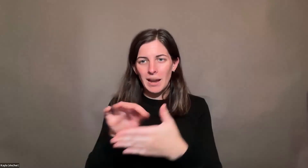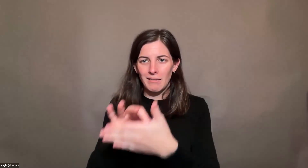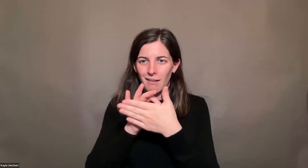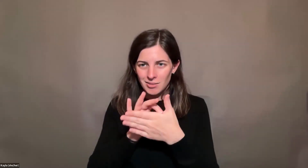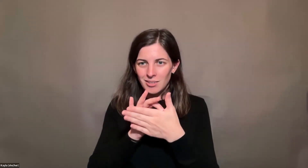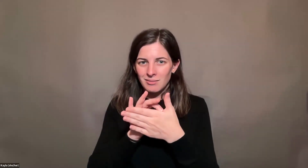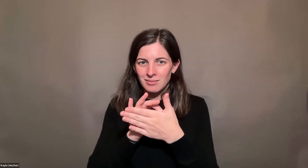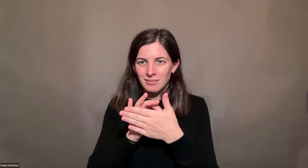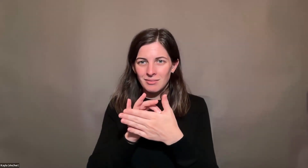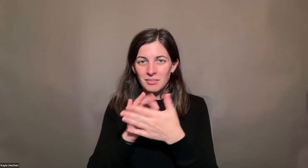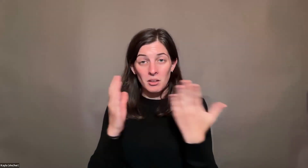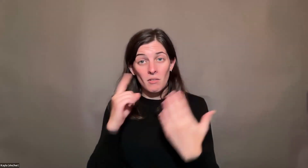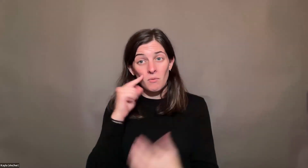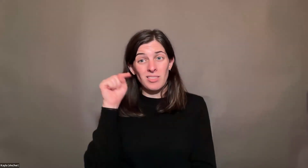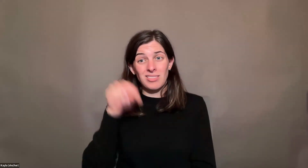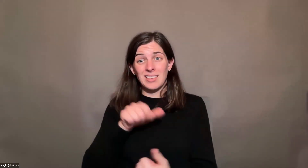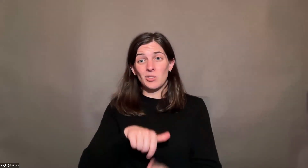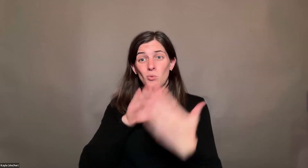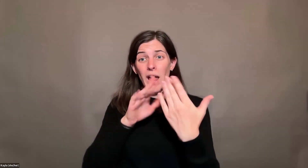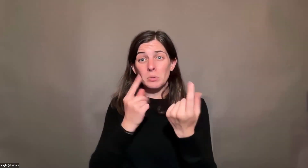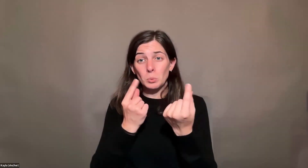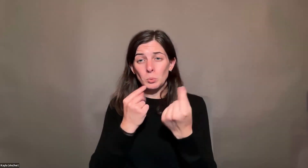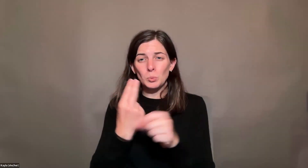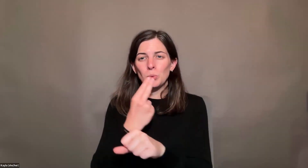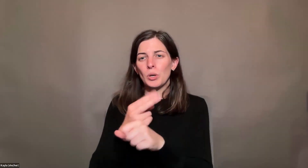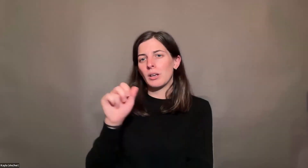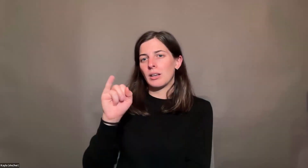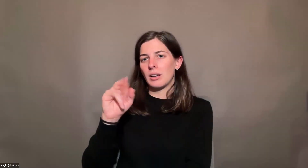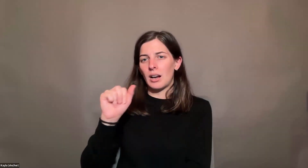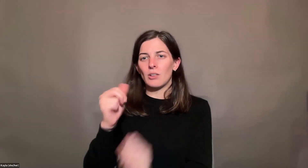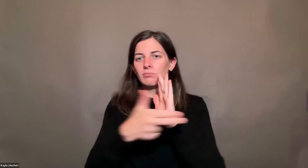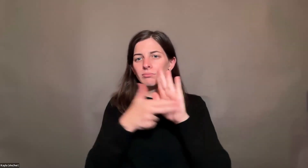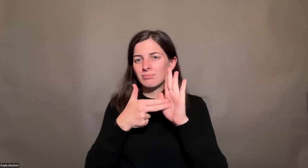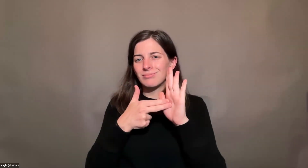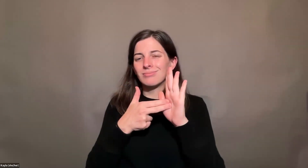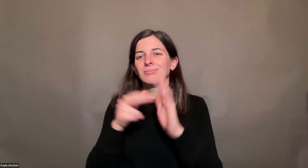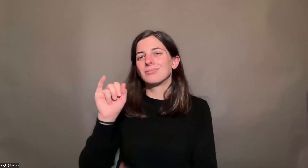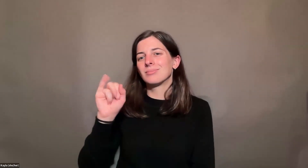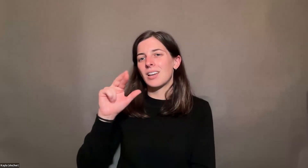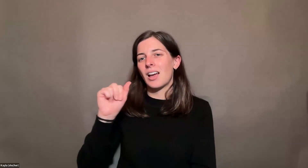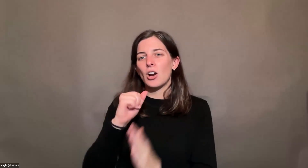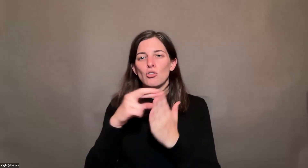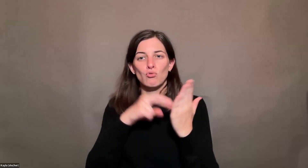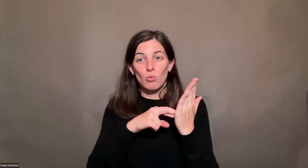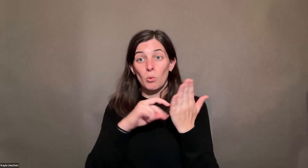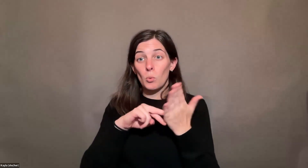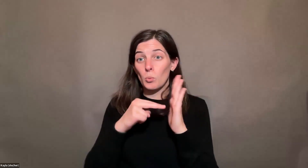So in this way, we can actually use the area label and area role, and we can go into the code